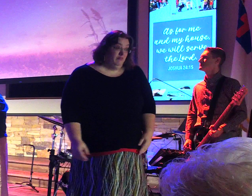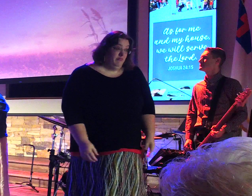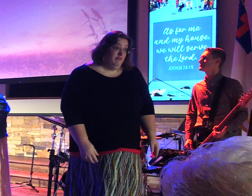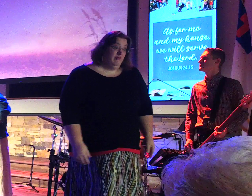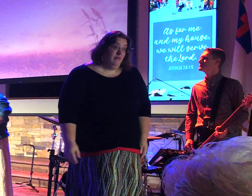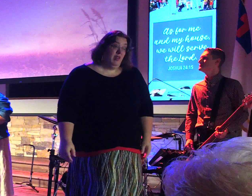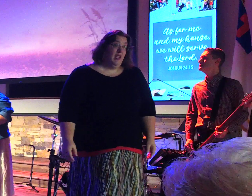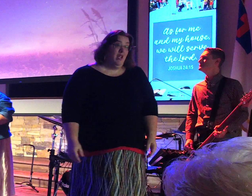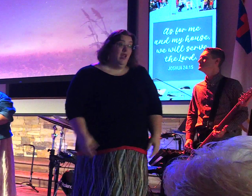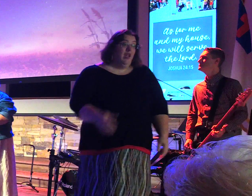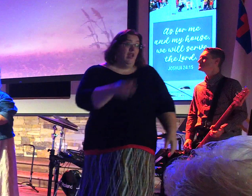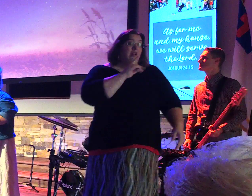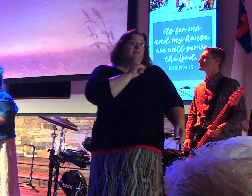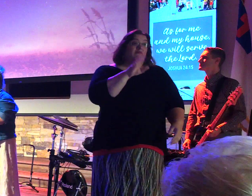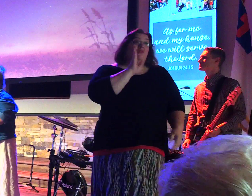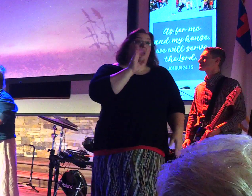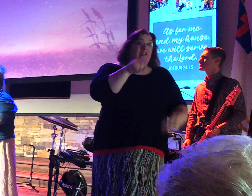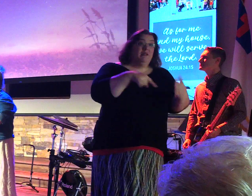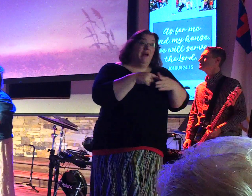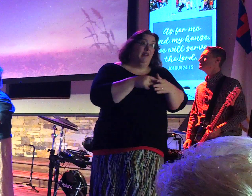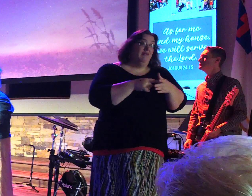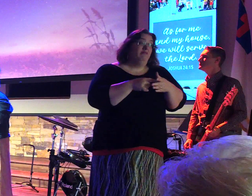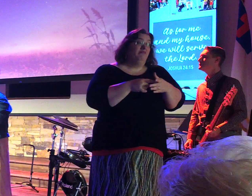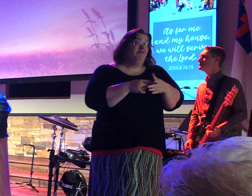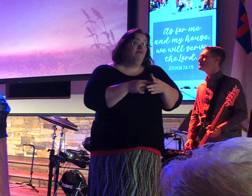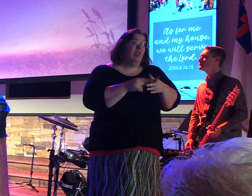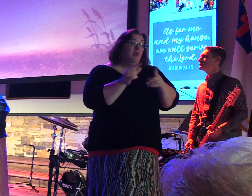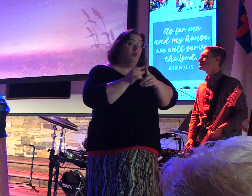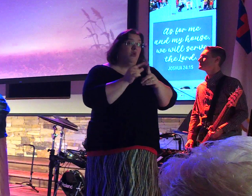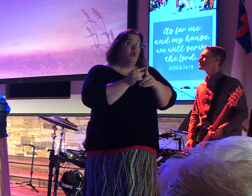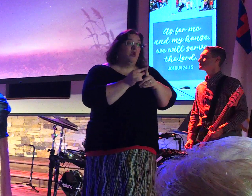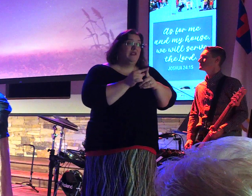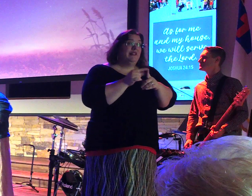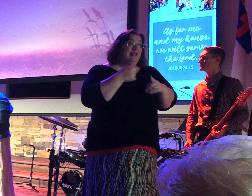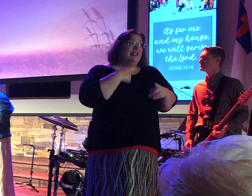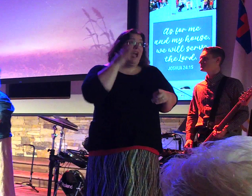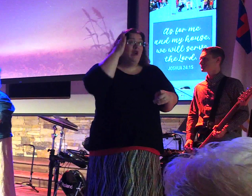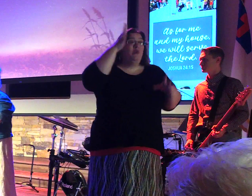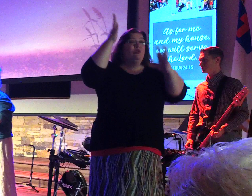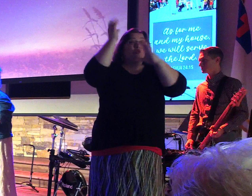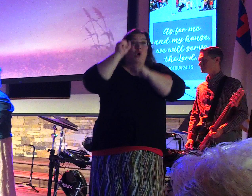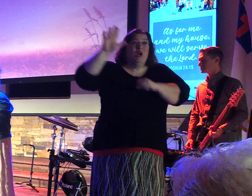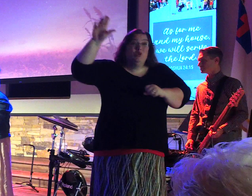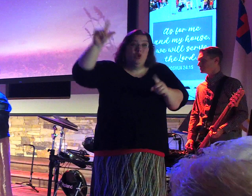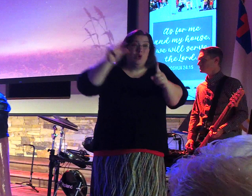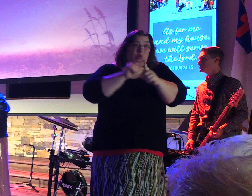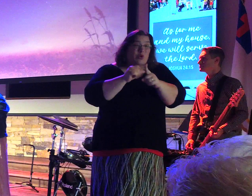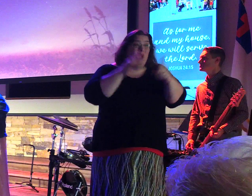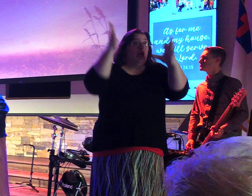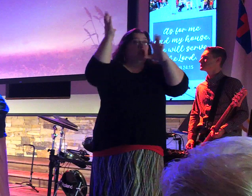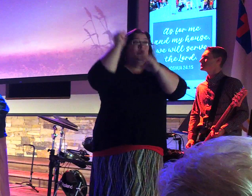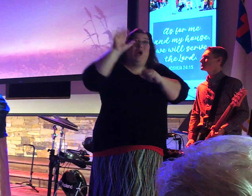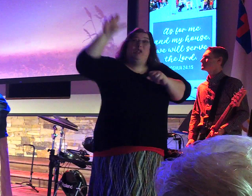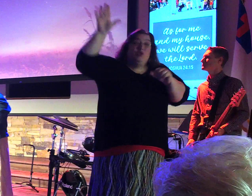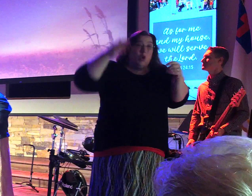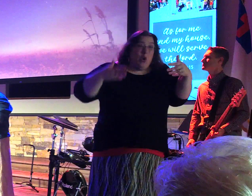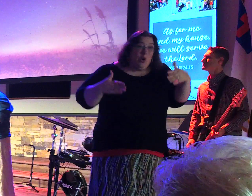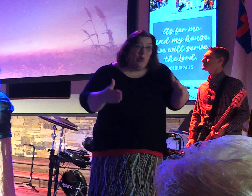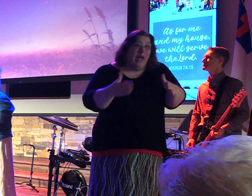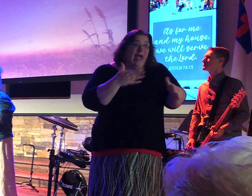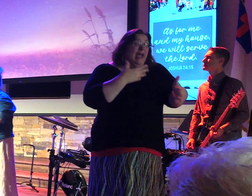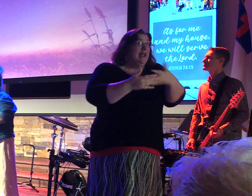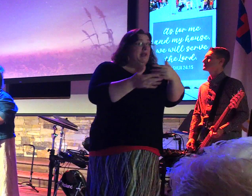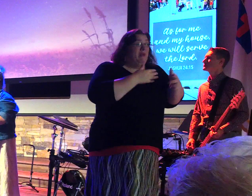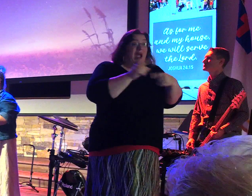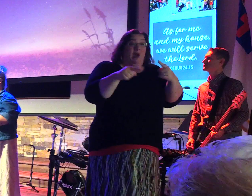Because, you know, that bridge, it talks about this. It says, I'm going to trust your word. I'm going to trust your ways. Because even when I run and